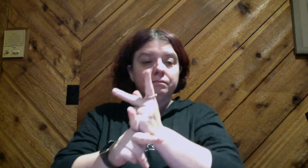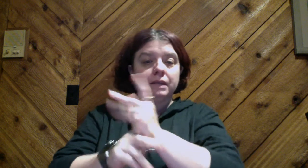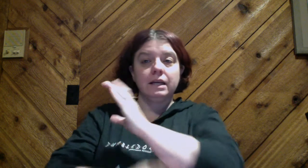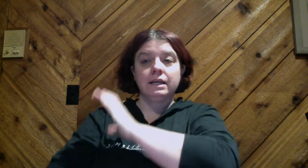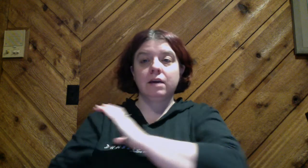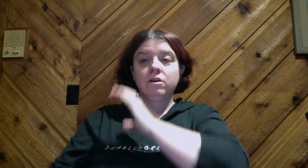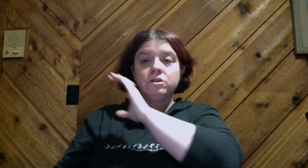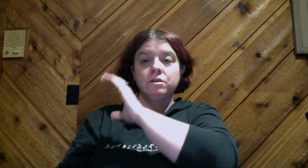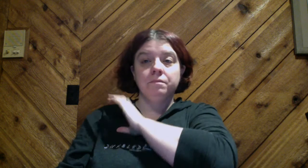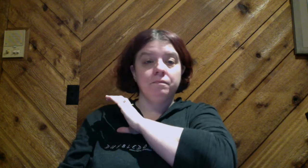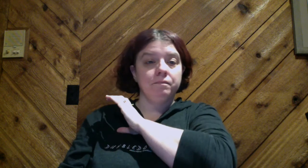Character.